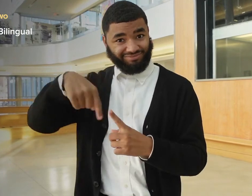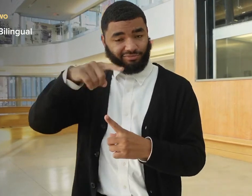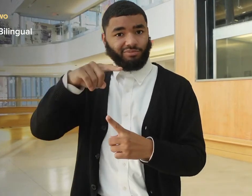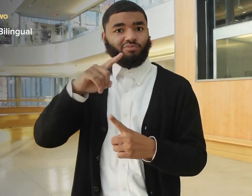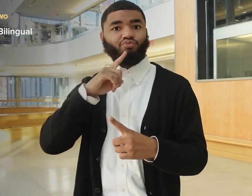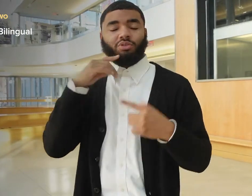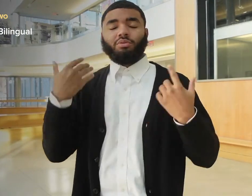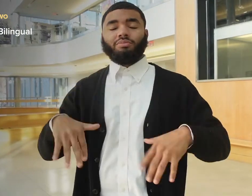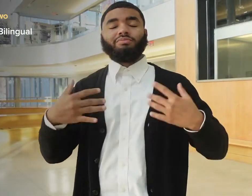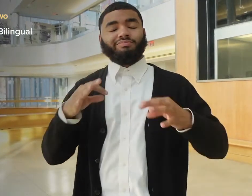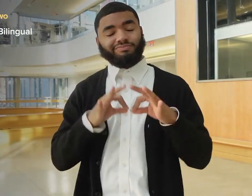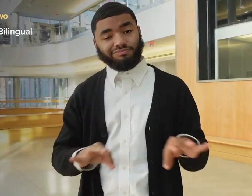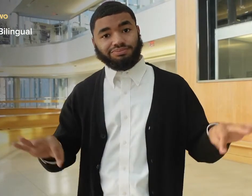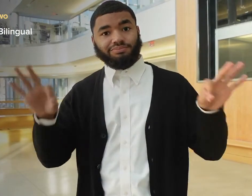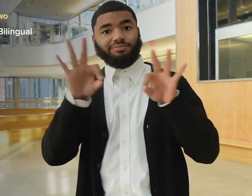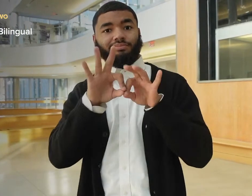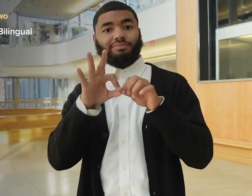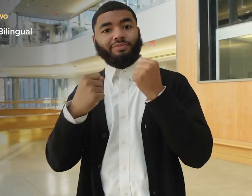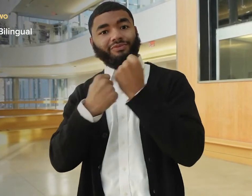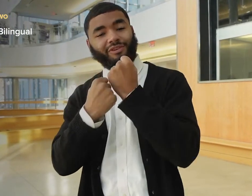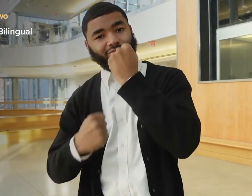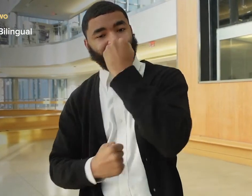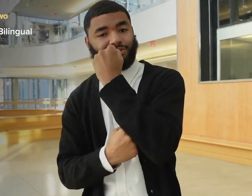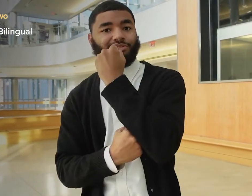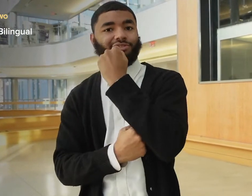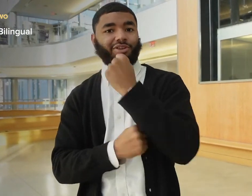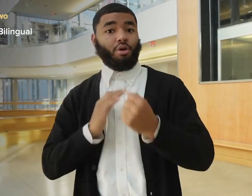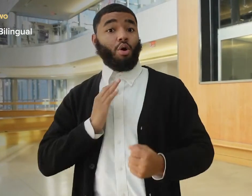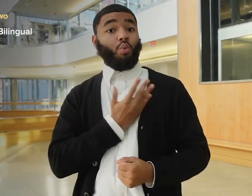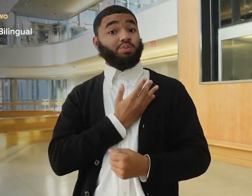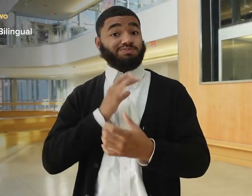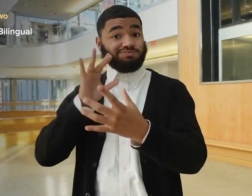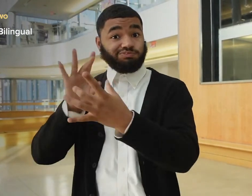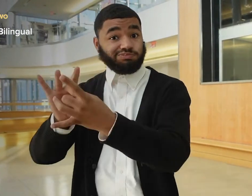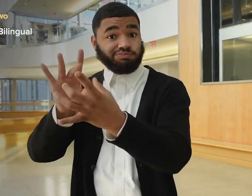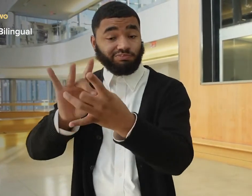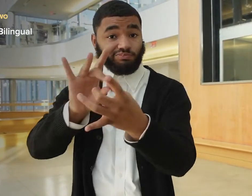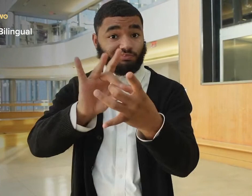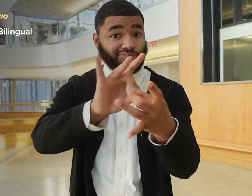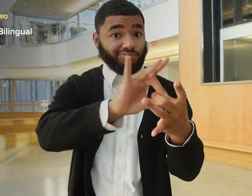vibrancy, as the essence of our connection as a community.